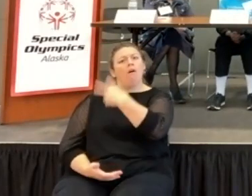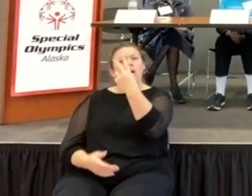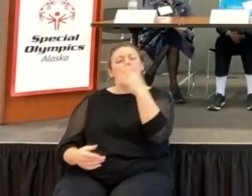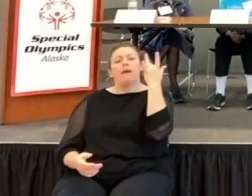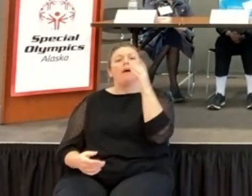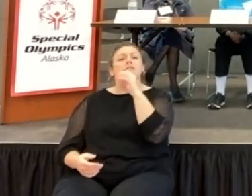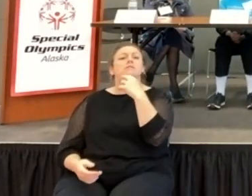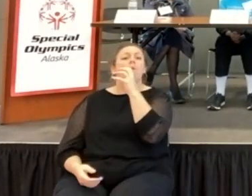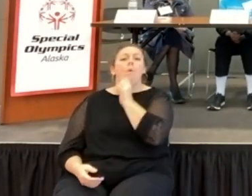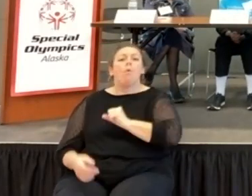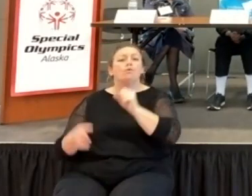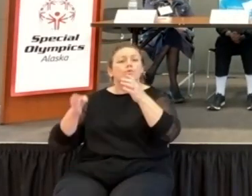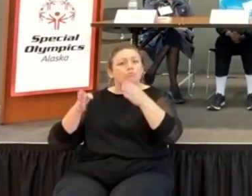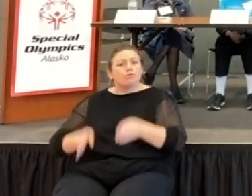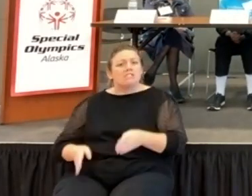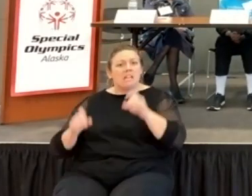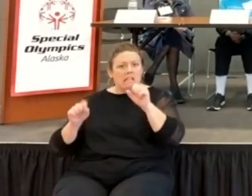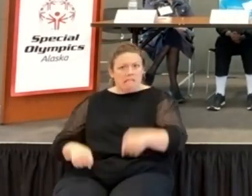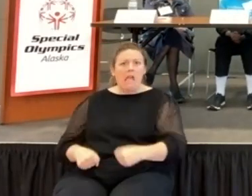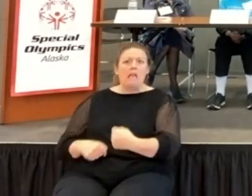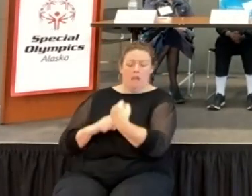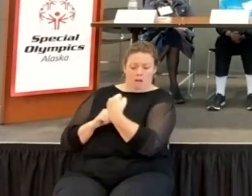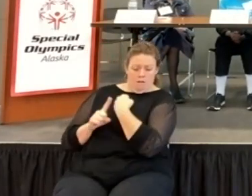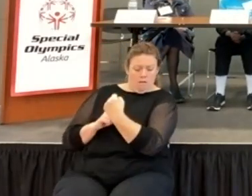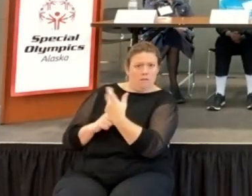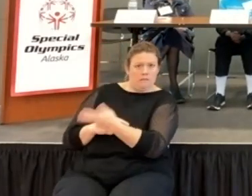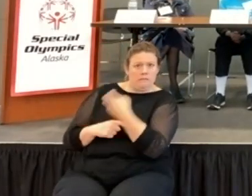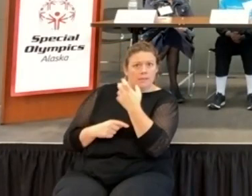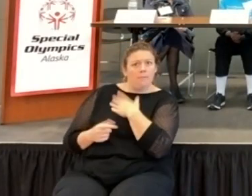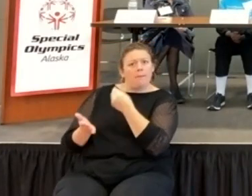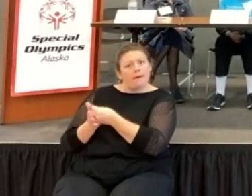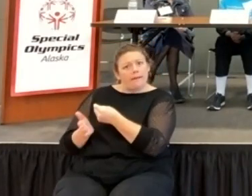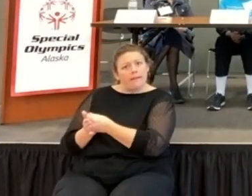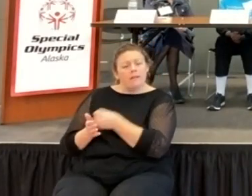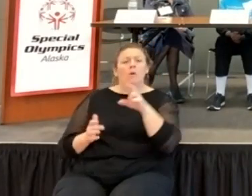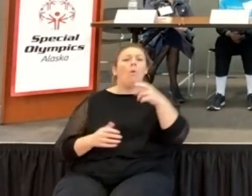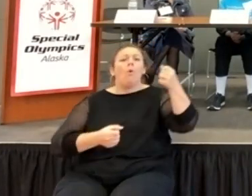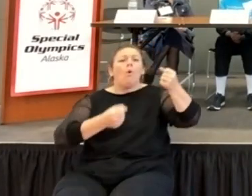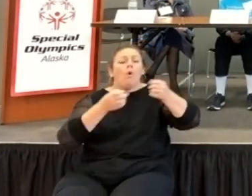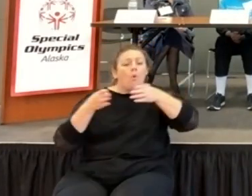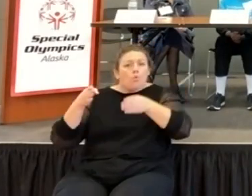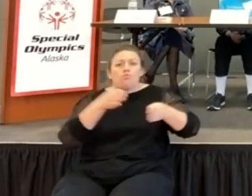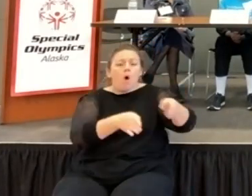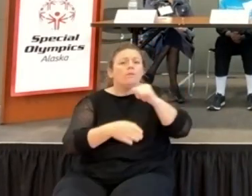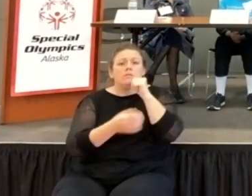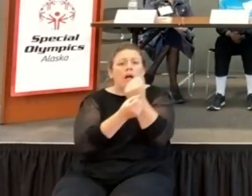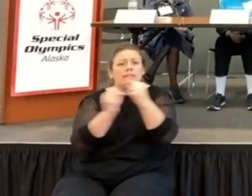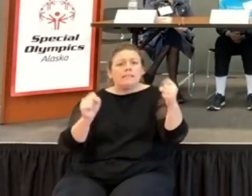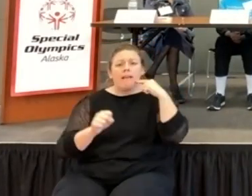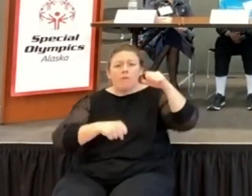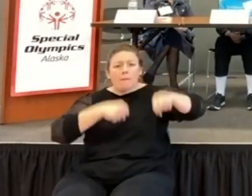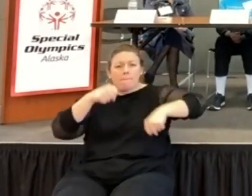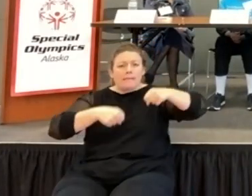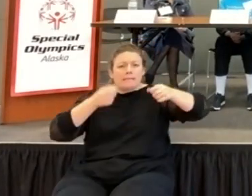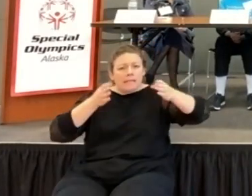Those are some of the things that the community should sit down and say, hey, because I would go to some of the community meetings and say, the reason why I don't use